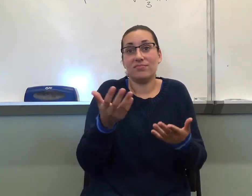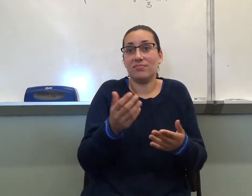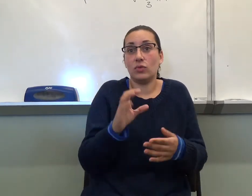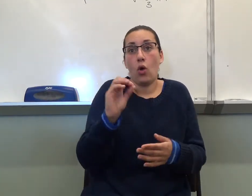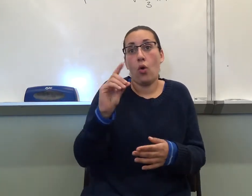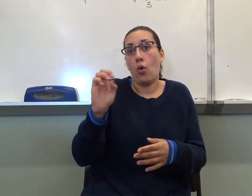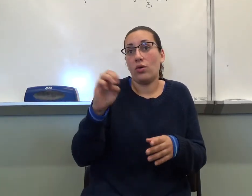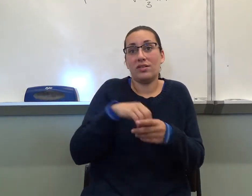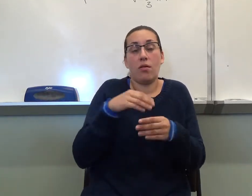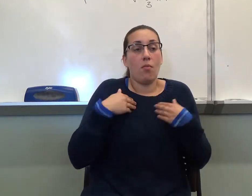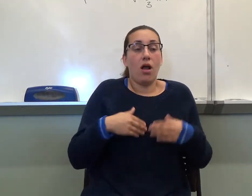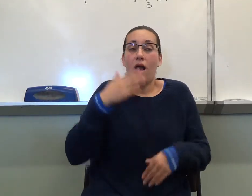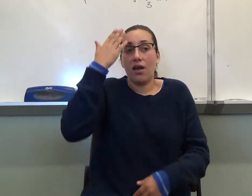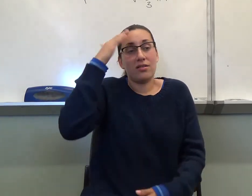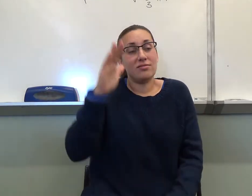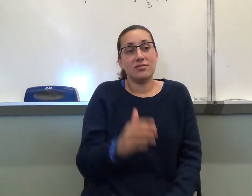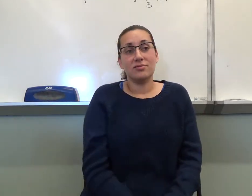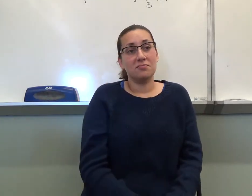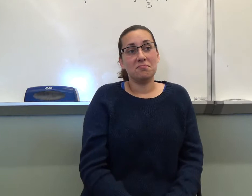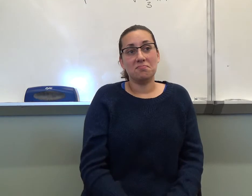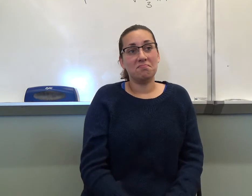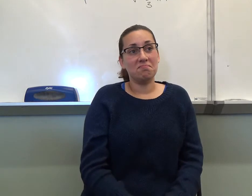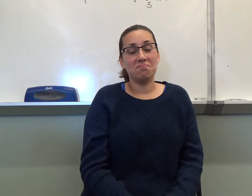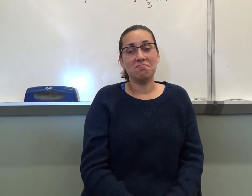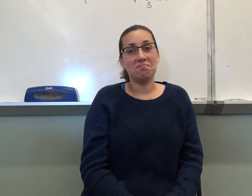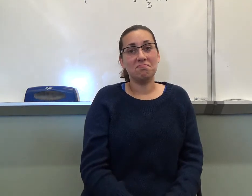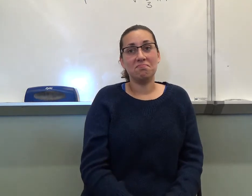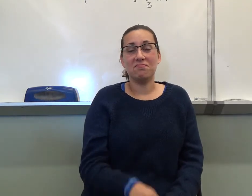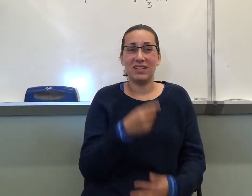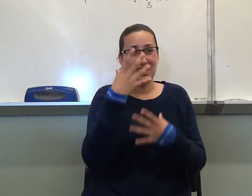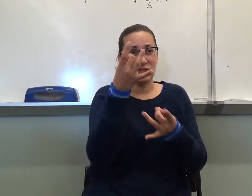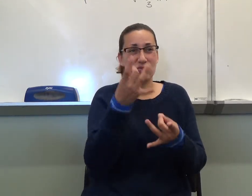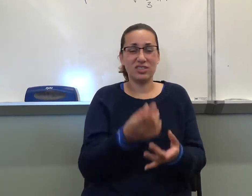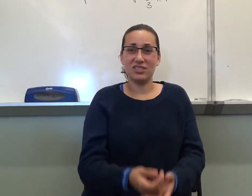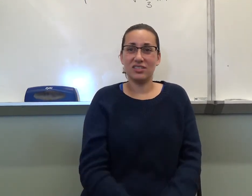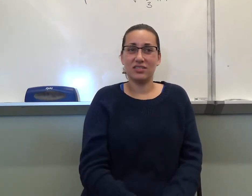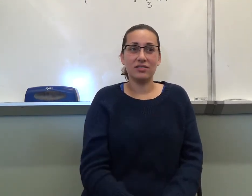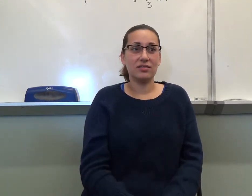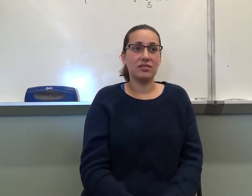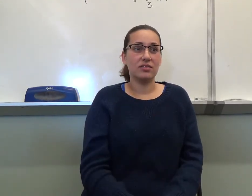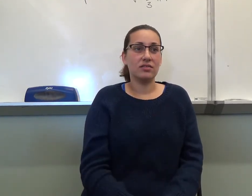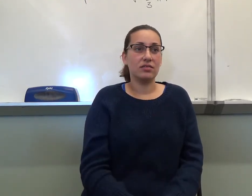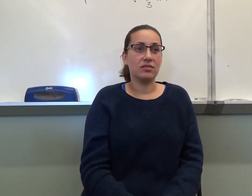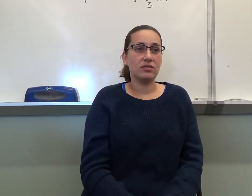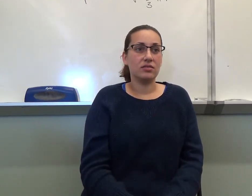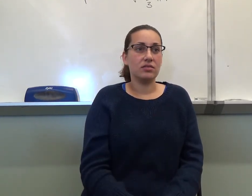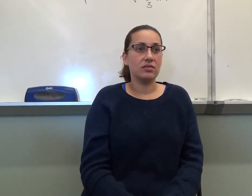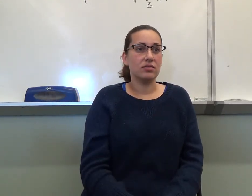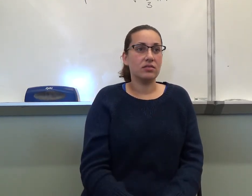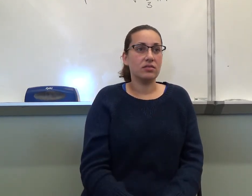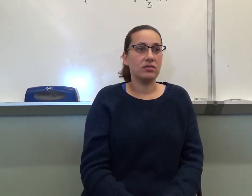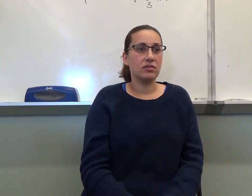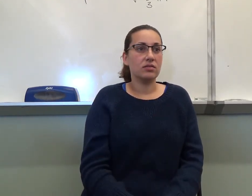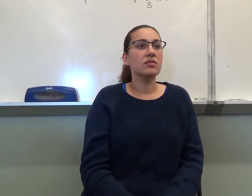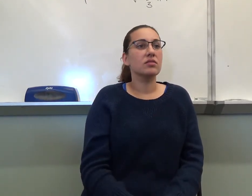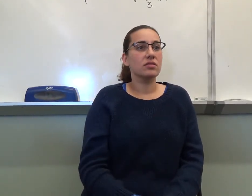This one on 534 shows the number of bachelor's degrees earned by men and women for selected years, men in blue, women in